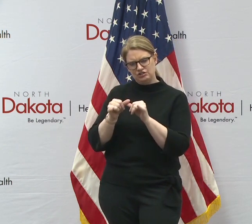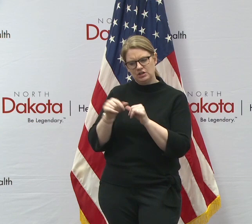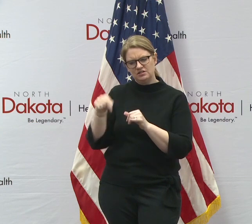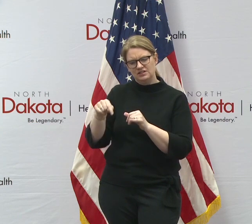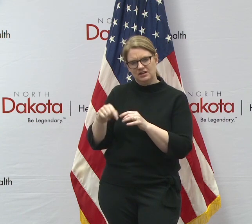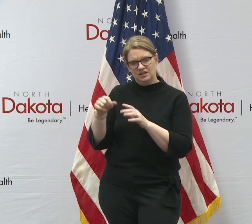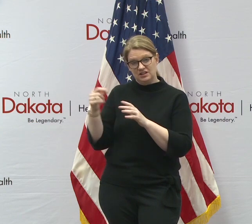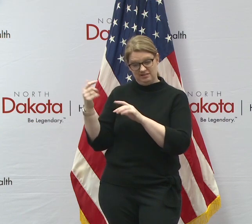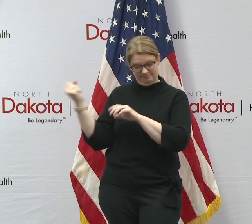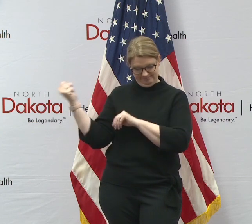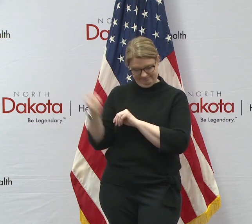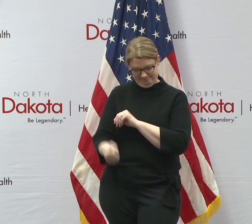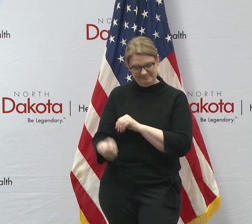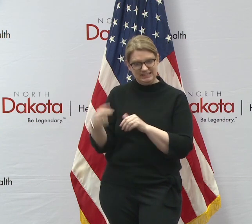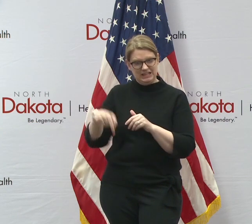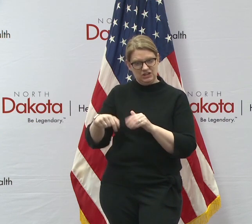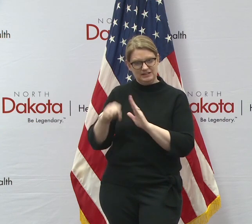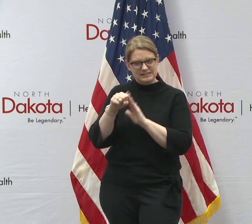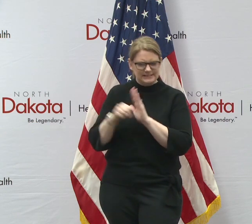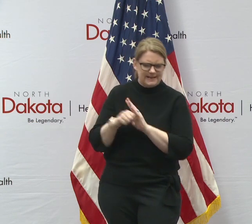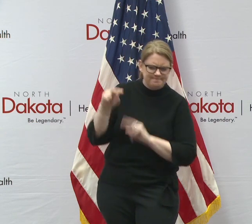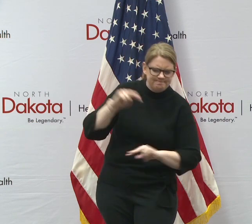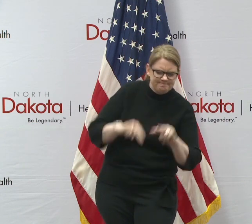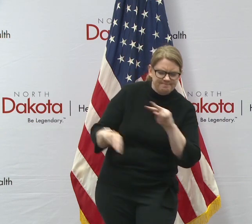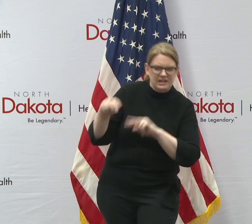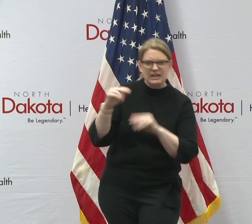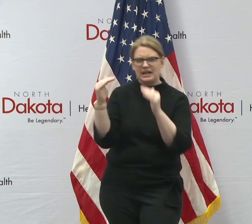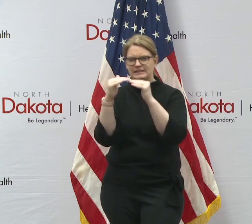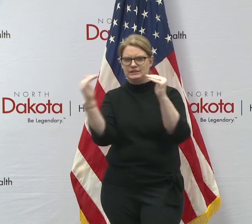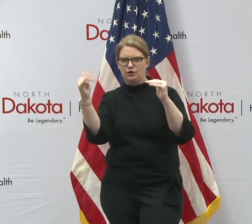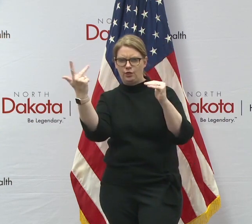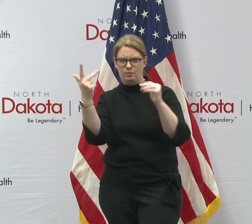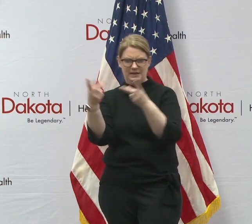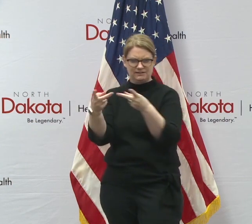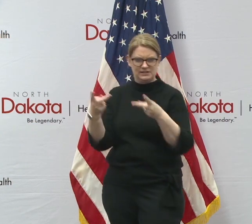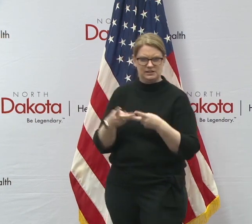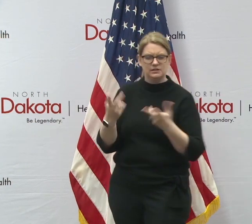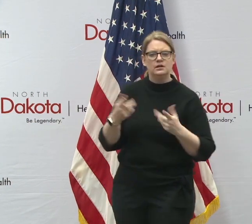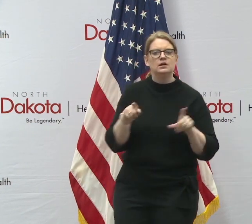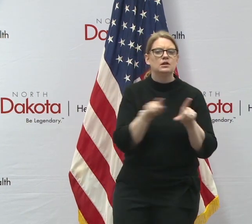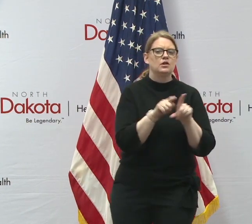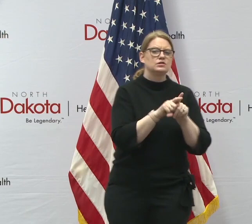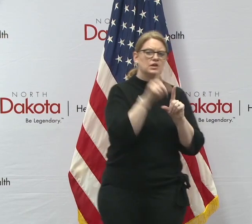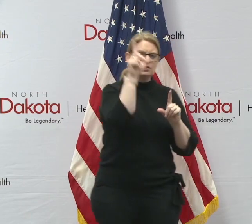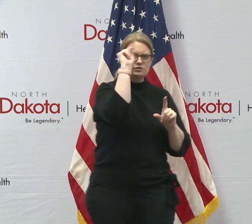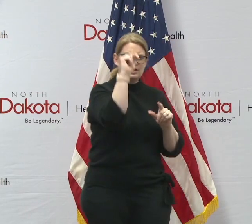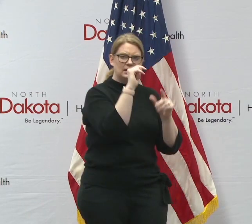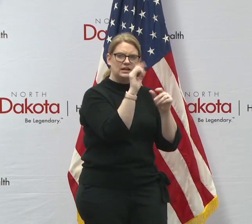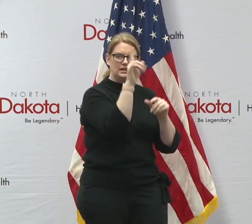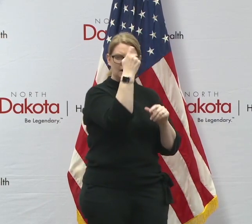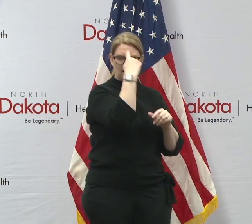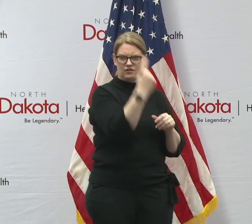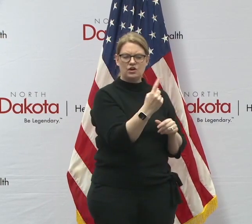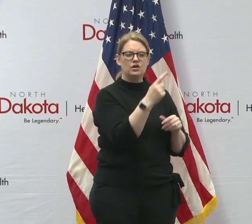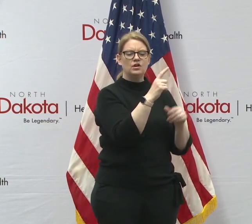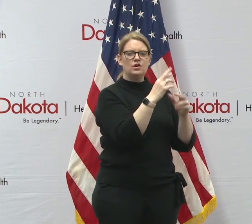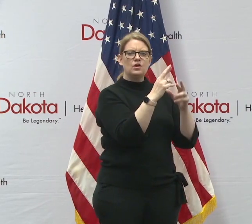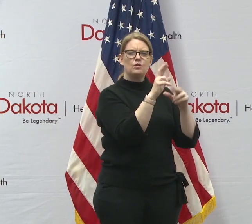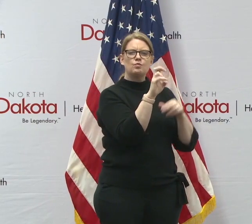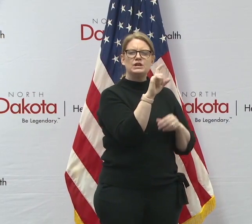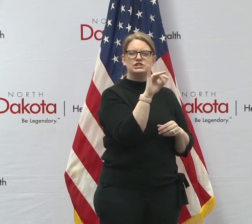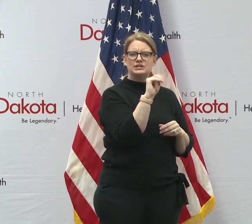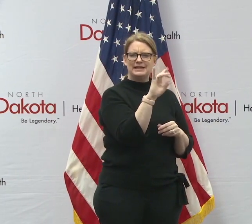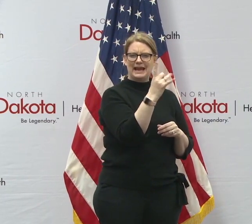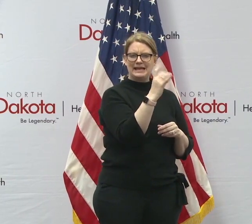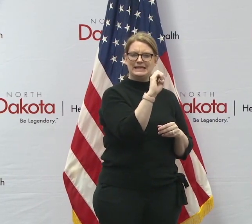state evaluating Tier 3 locations today, and also Lieutenant Governor was on a call with Region 8 EPA. So anyway, there